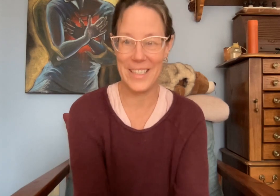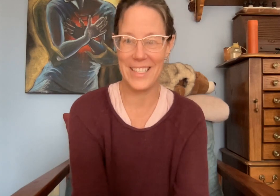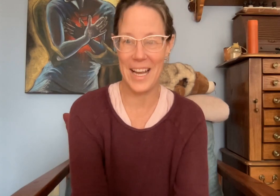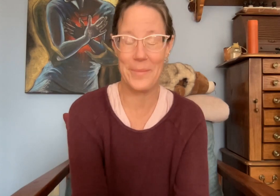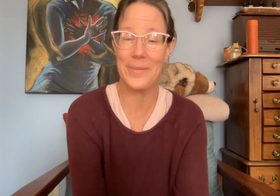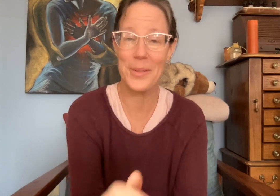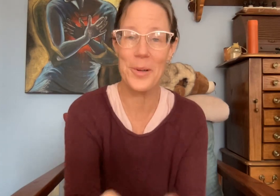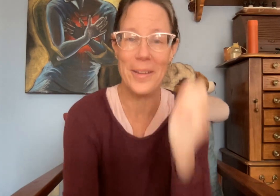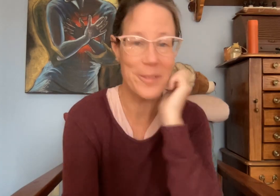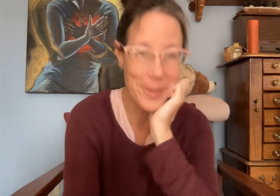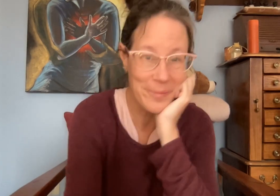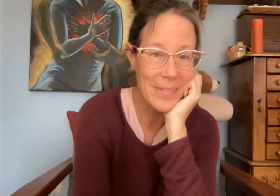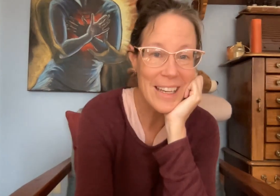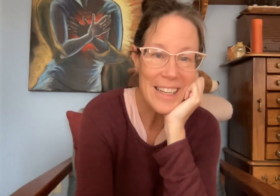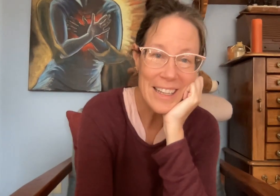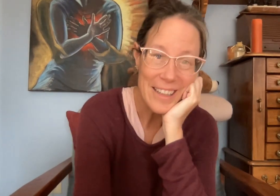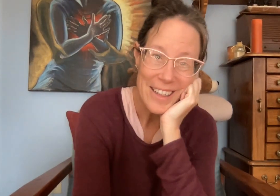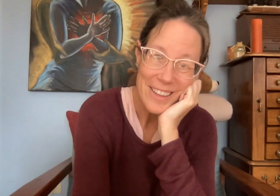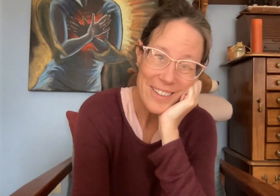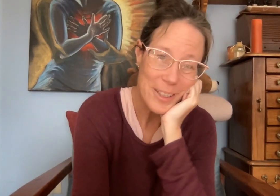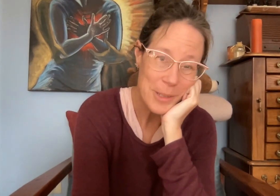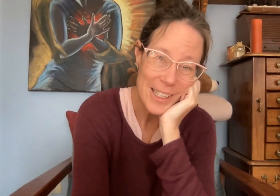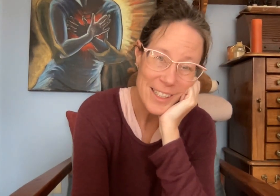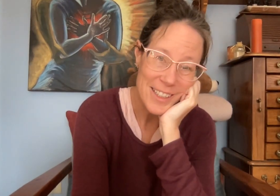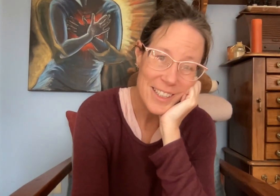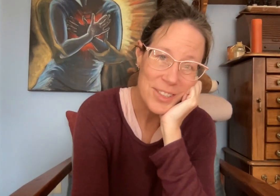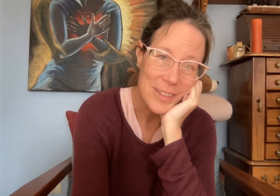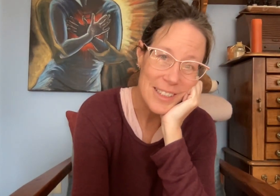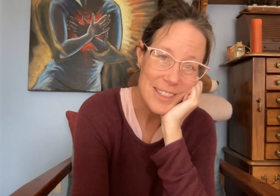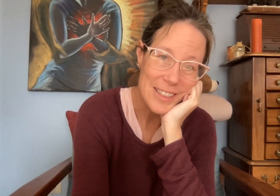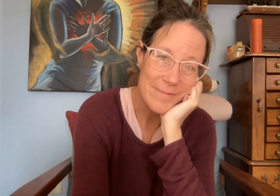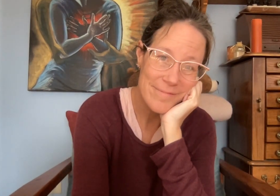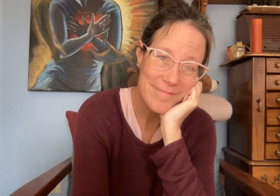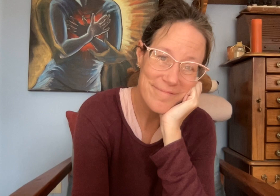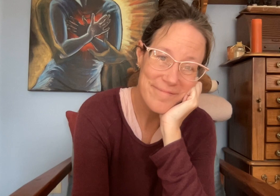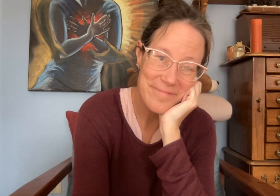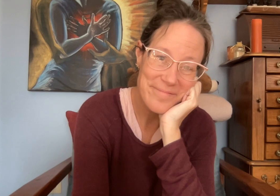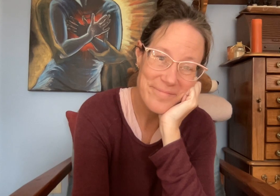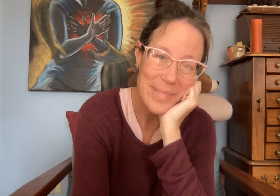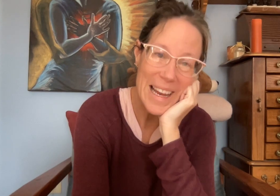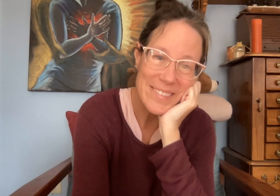much. I'm so grateful for your willingness to do this. Bye.